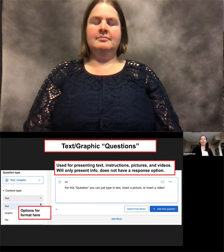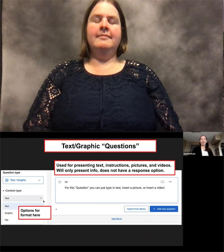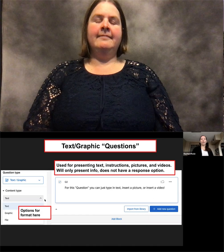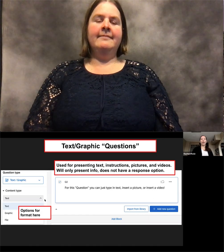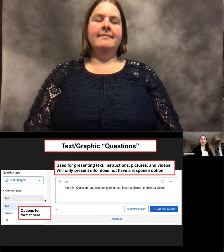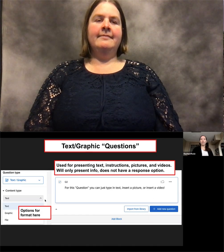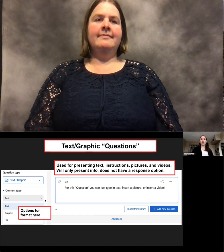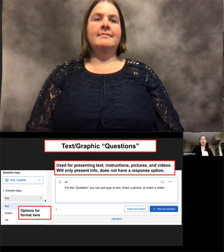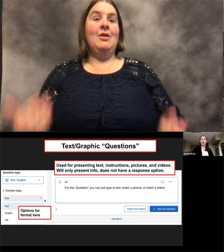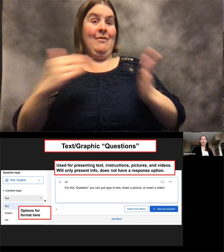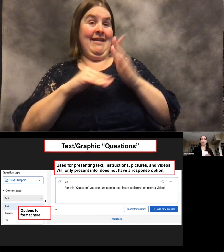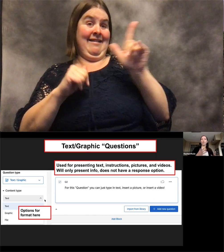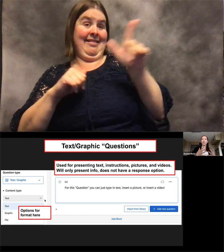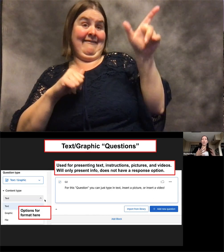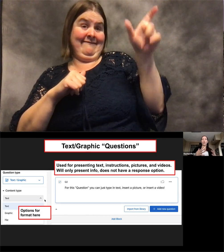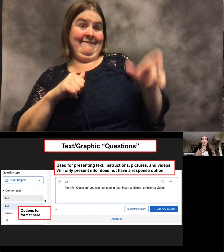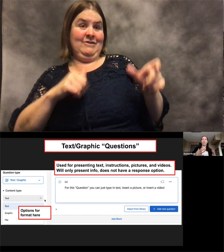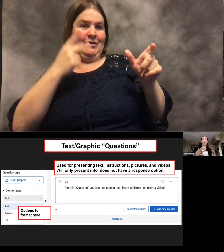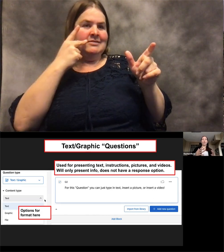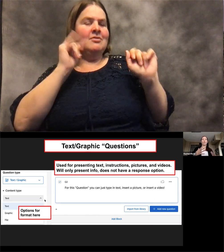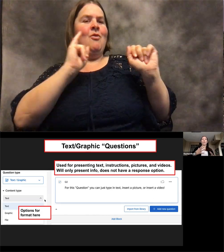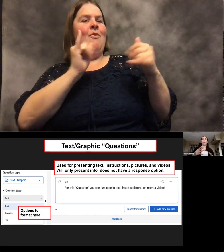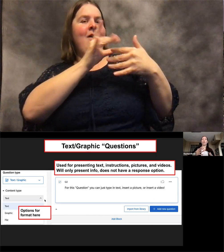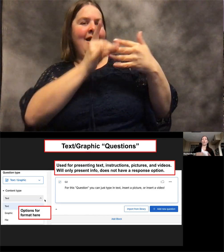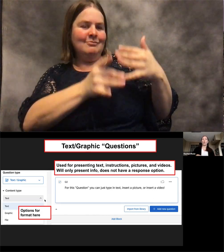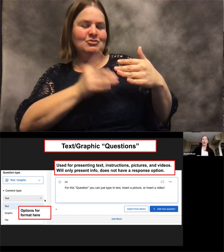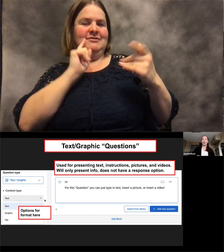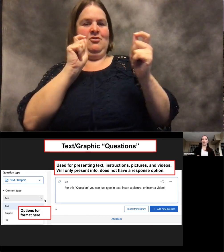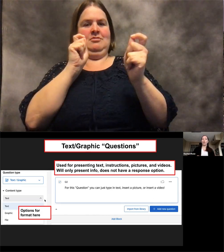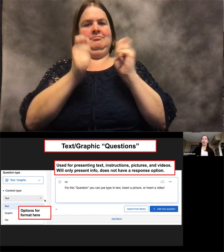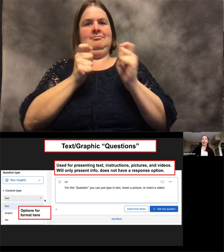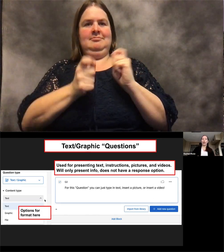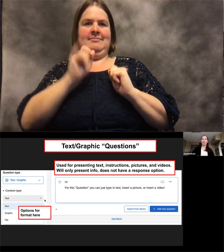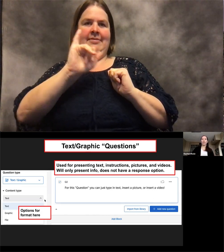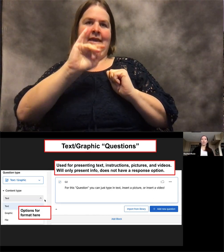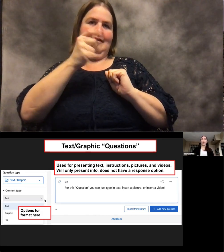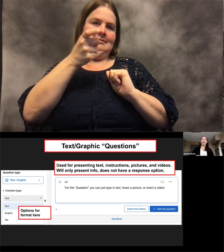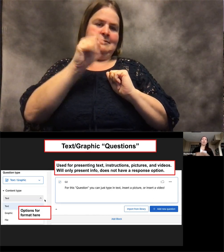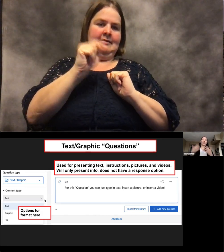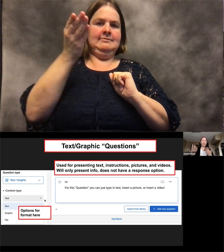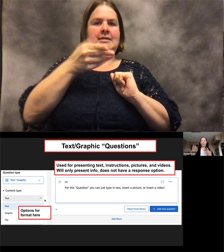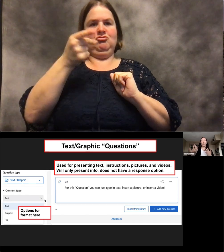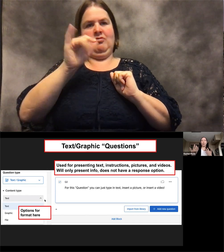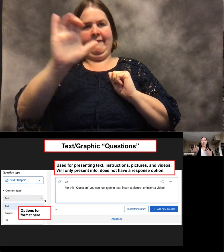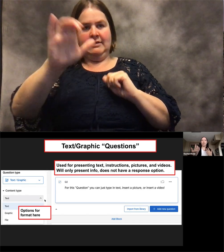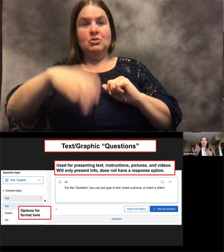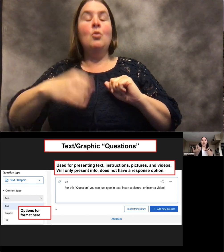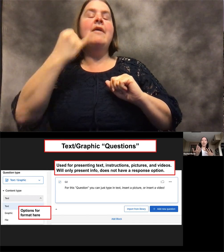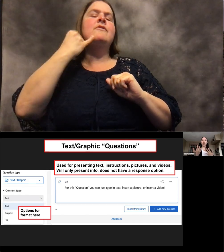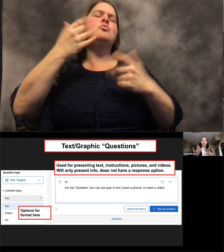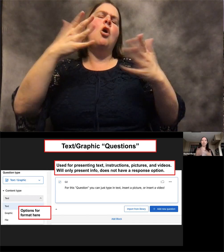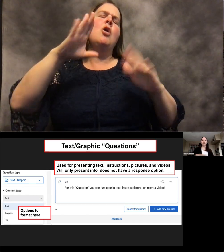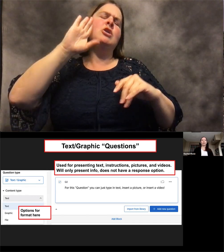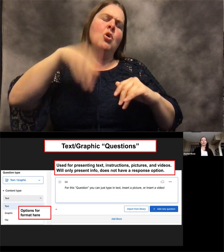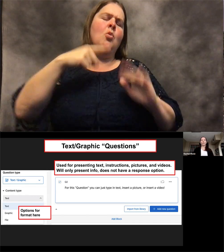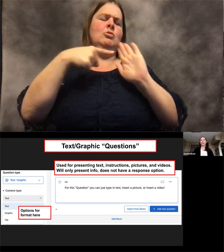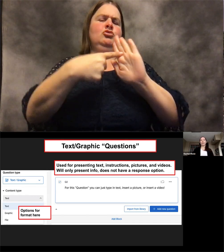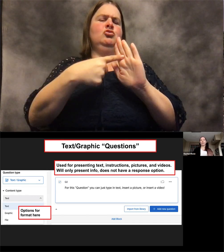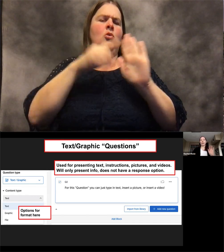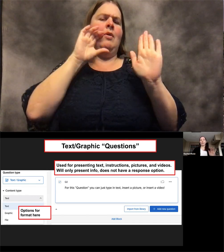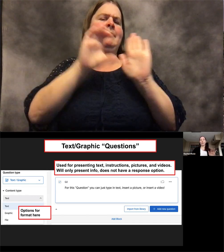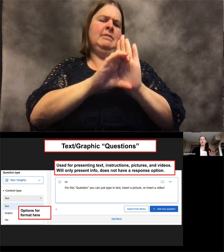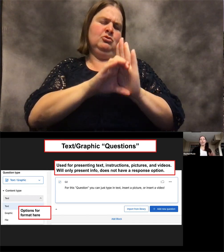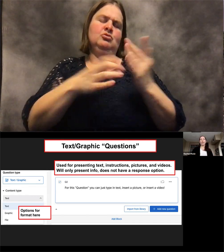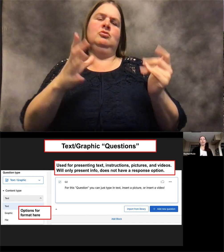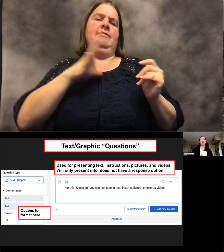Again, over here on the left, there are a few different options for what those formats look like. So if you know you want to present a picture, you